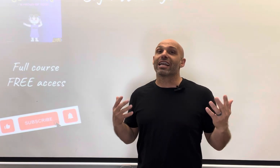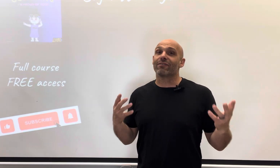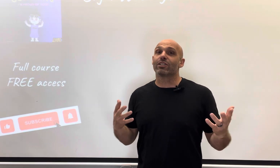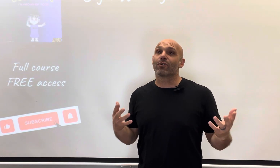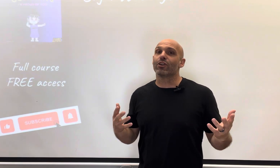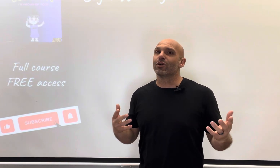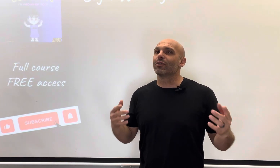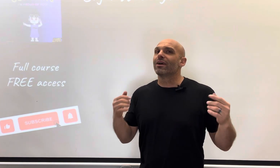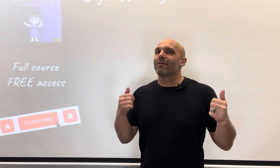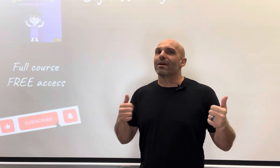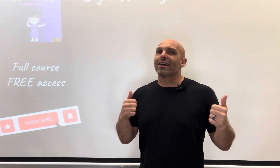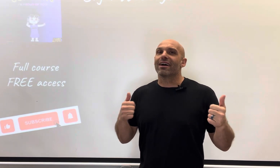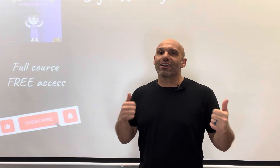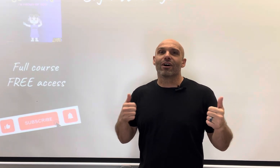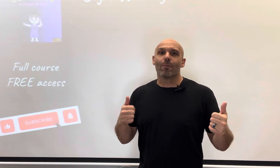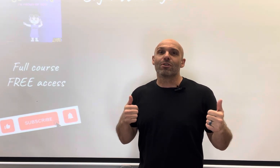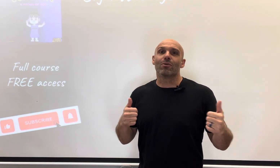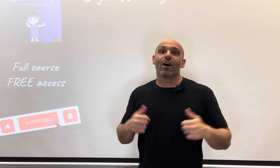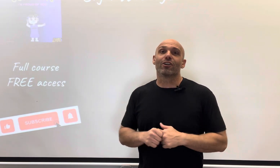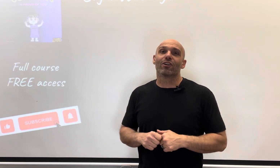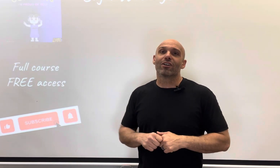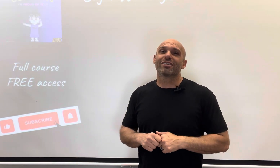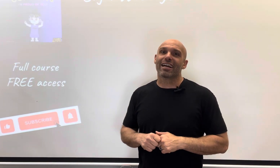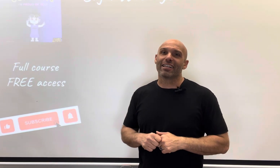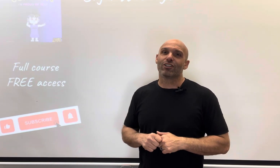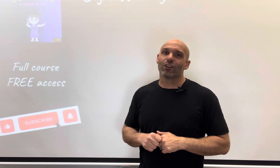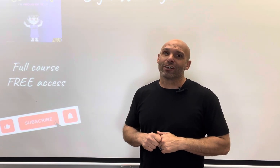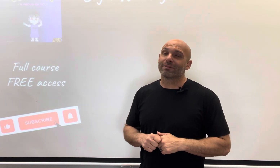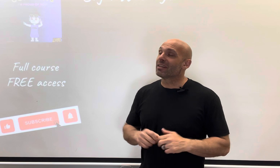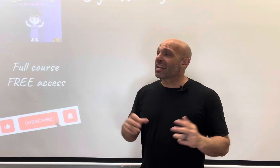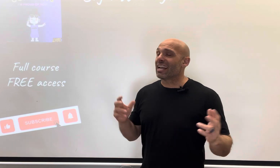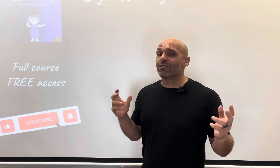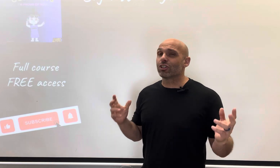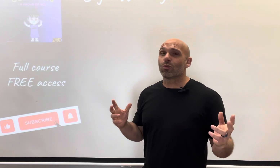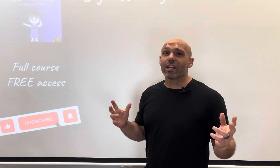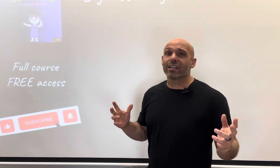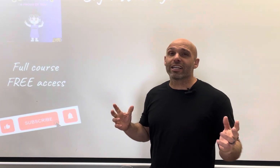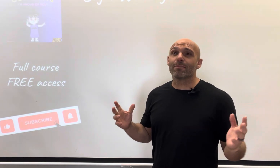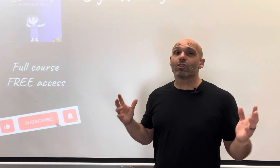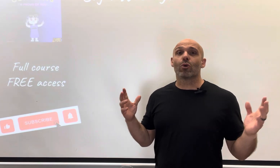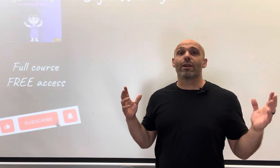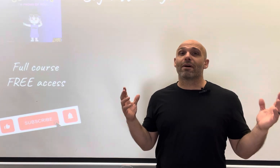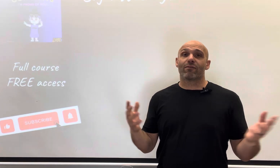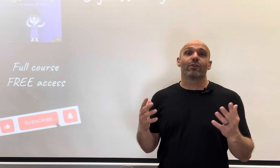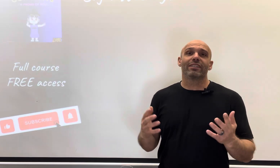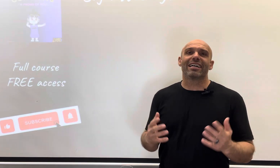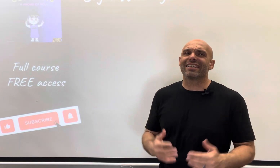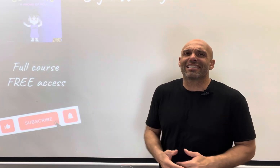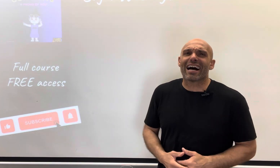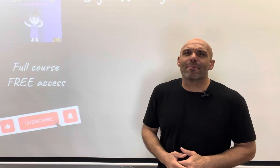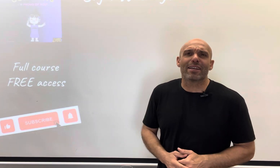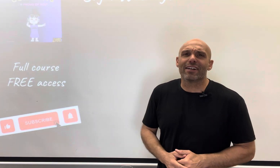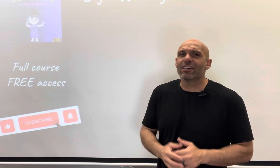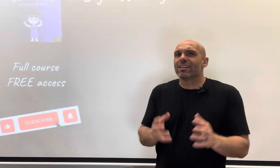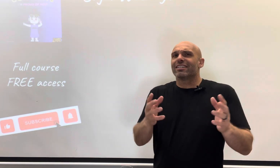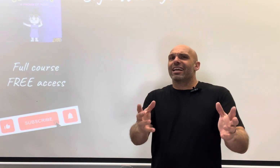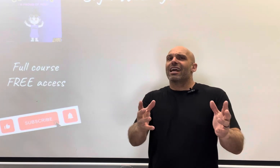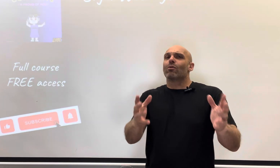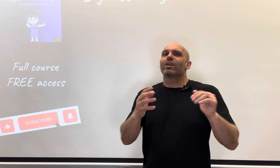it's for you, it'll help you on your signing journey. And if you just want to keep enjoying my free lessons, I'm here and I will keep